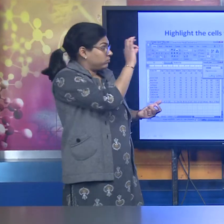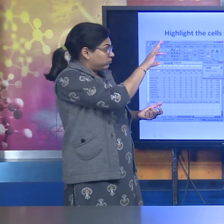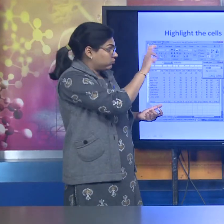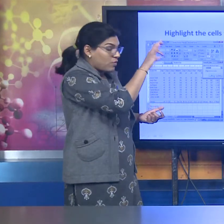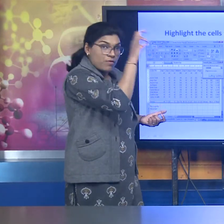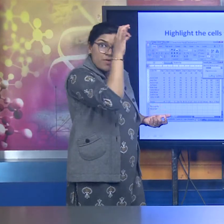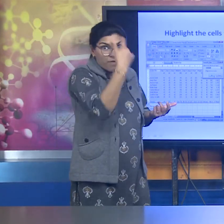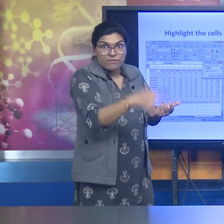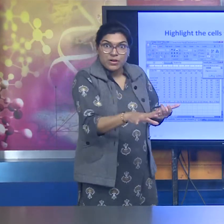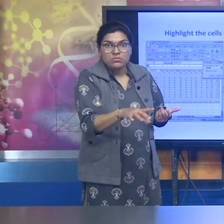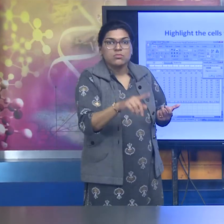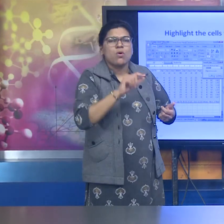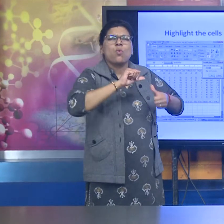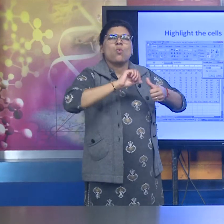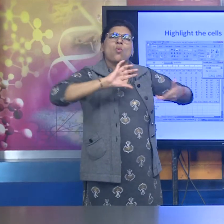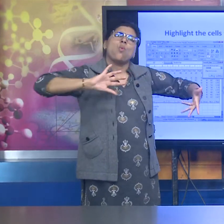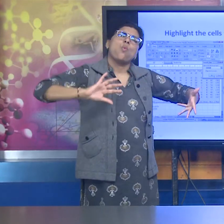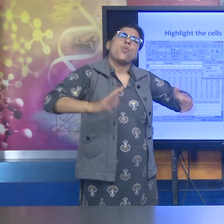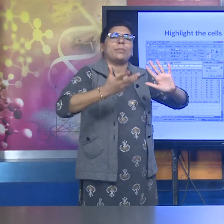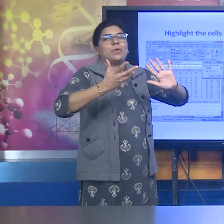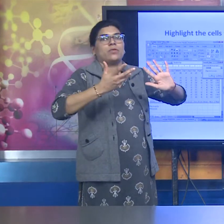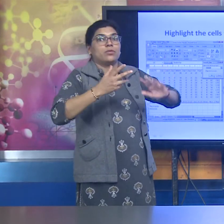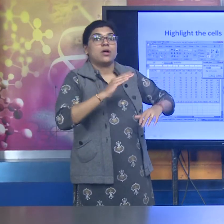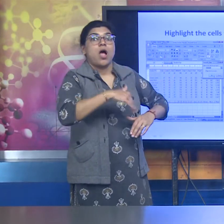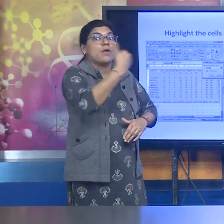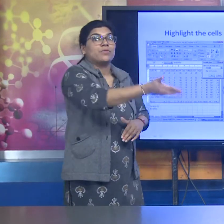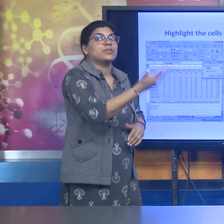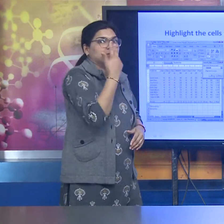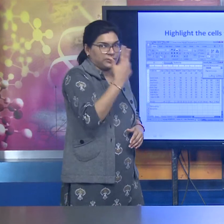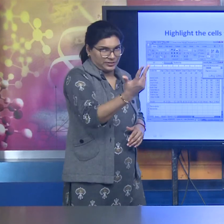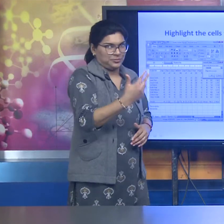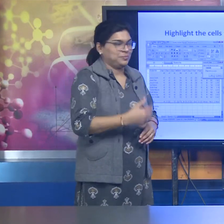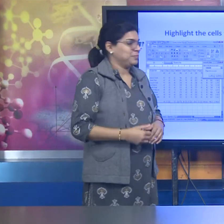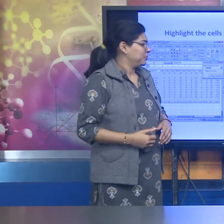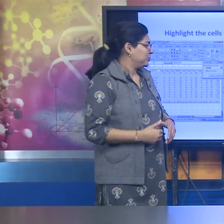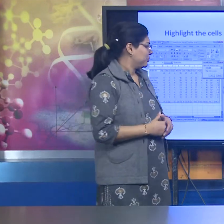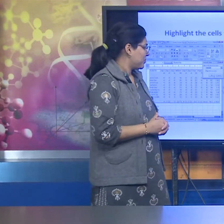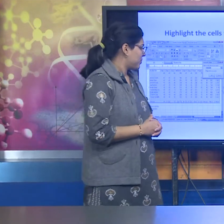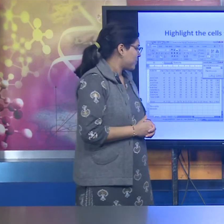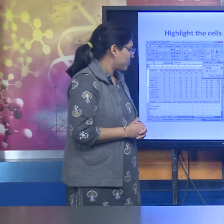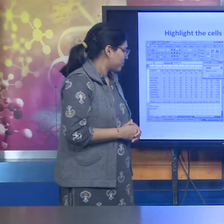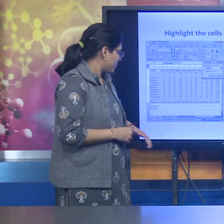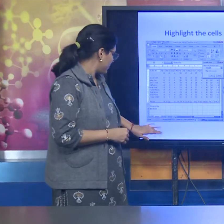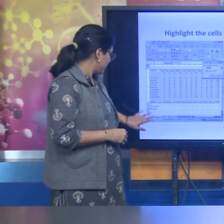whatever given format you want for your table.